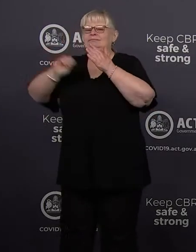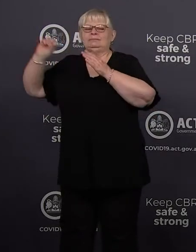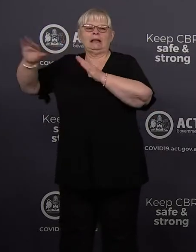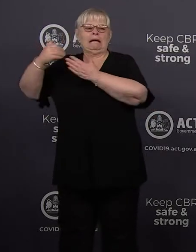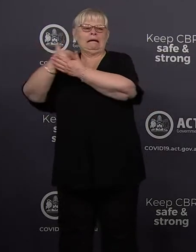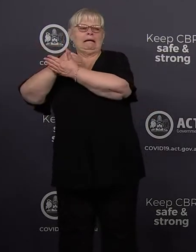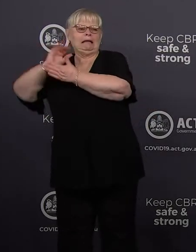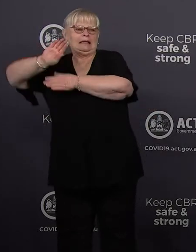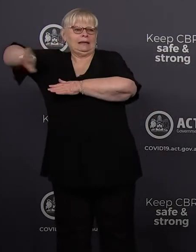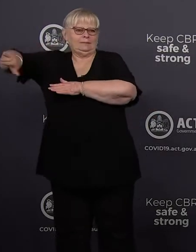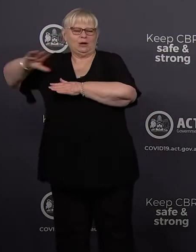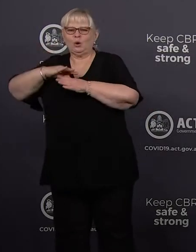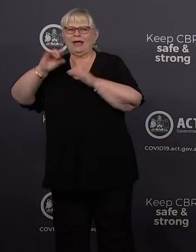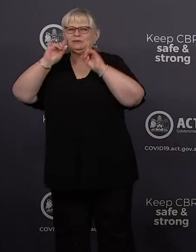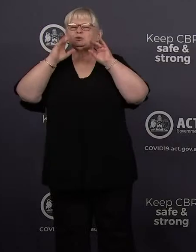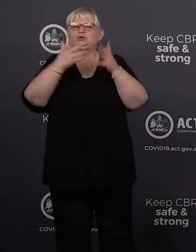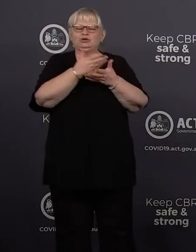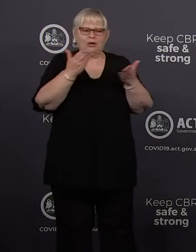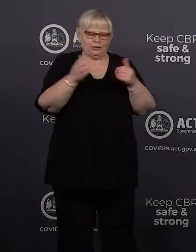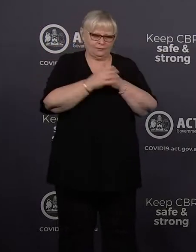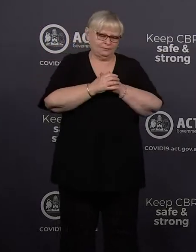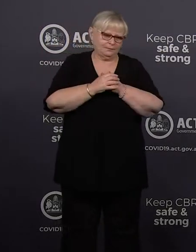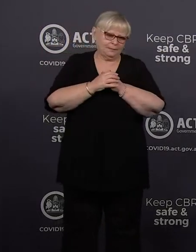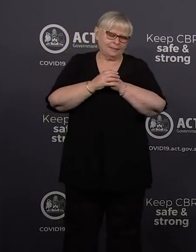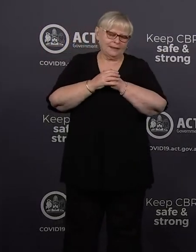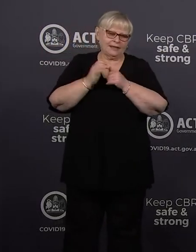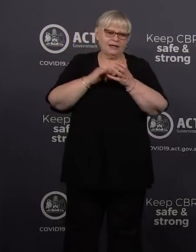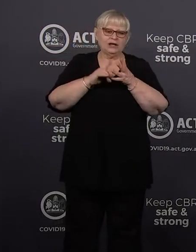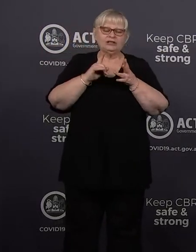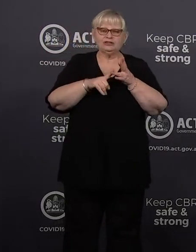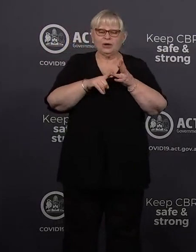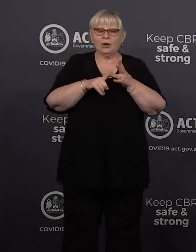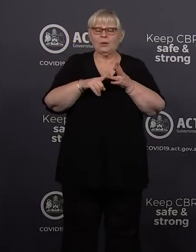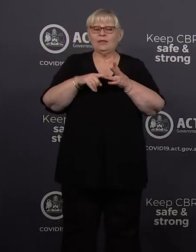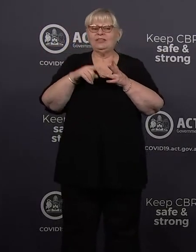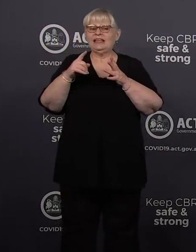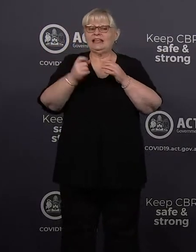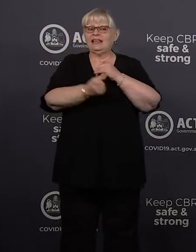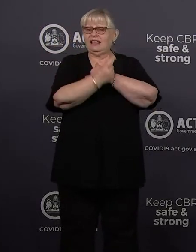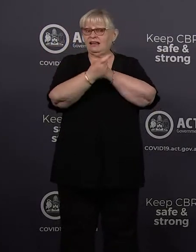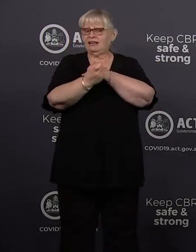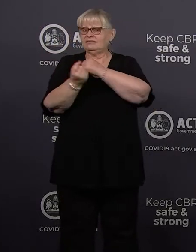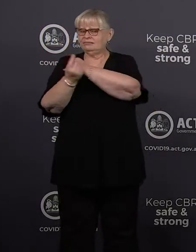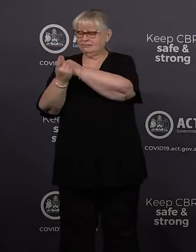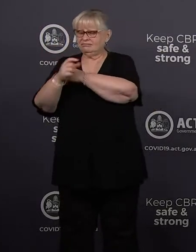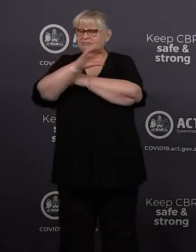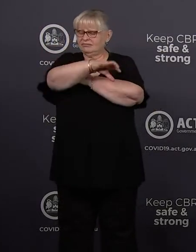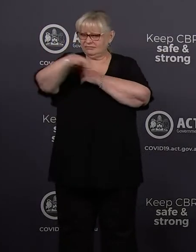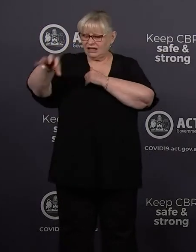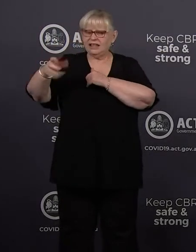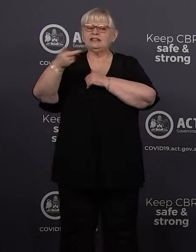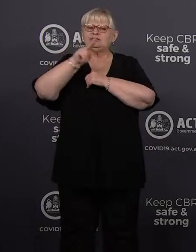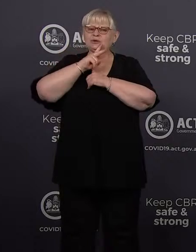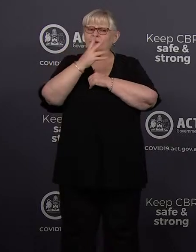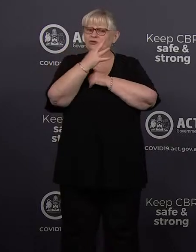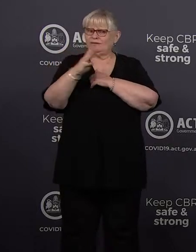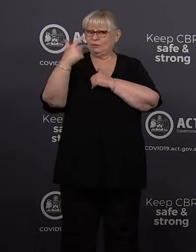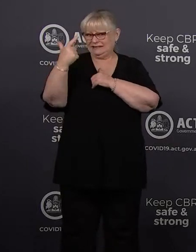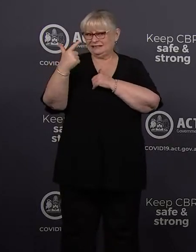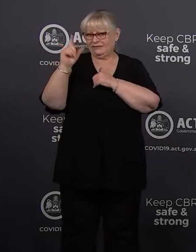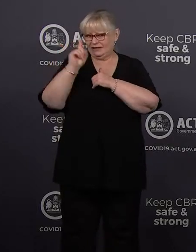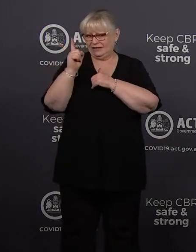website. So in terms of current active exposure locations, there are 247 on the website.